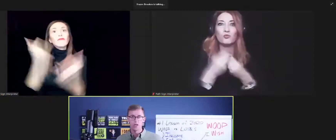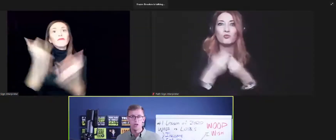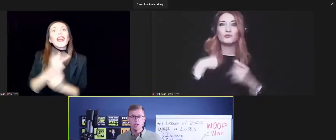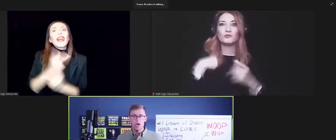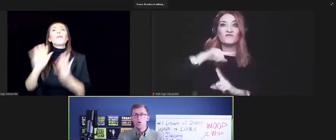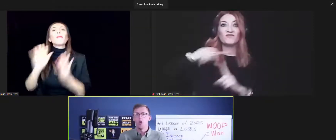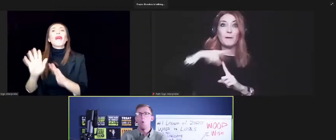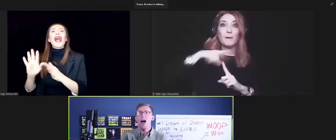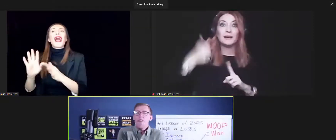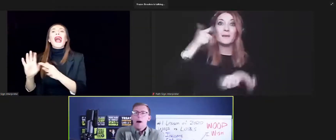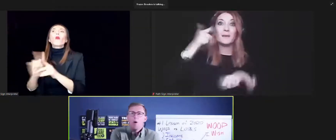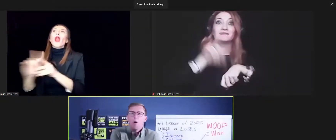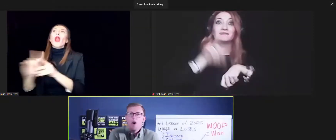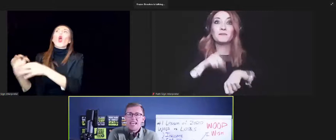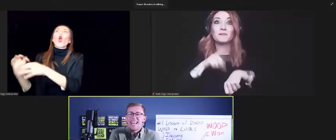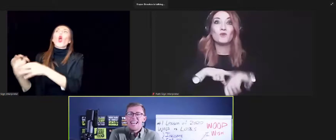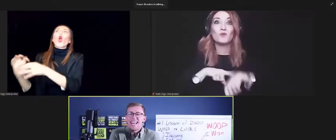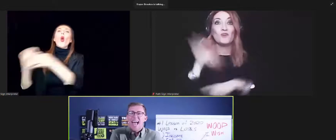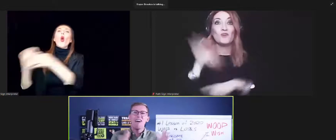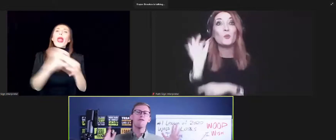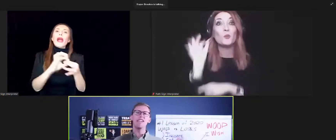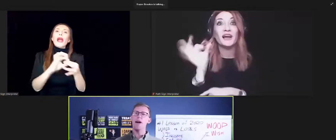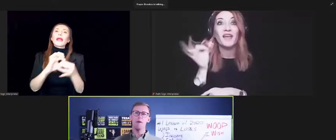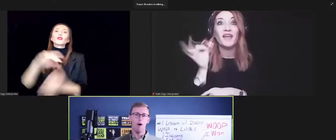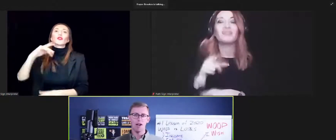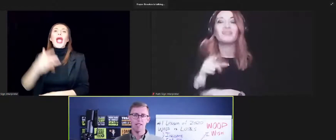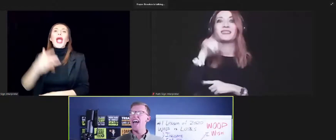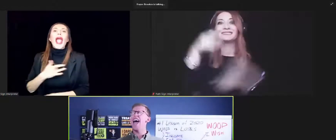is. So at that point in every network